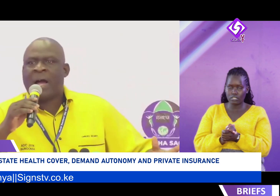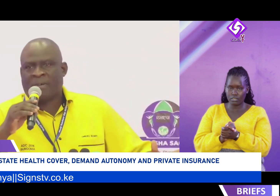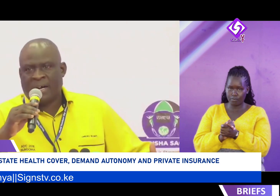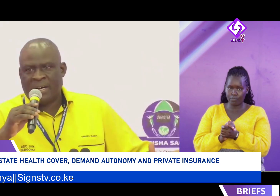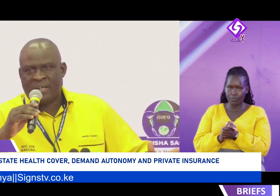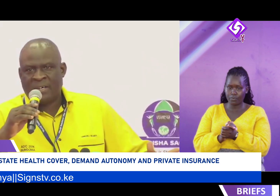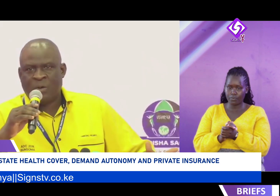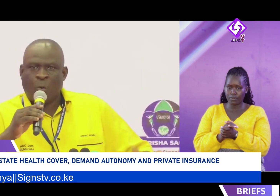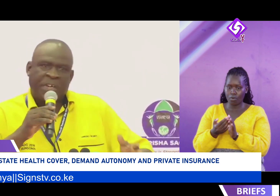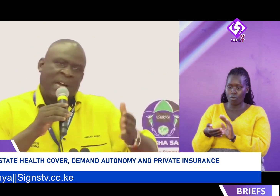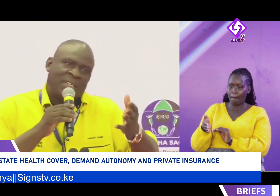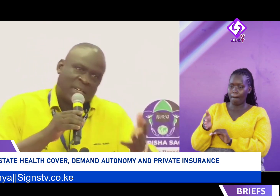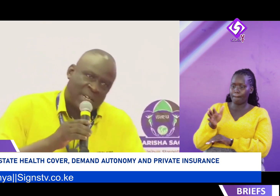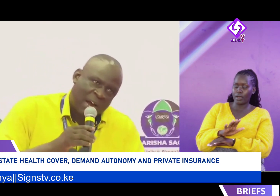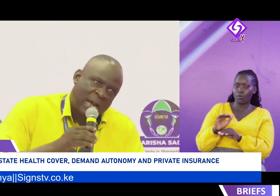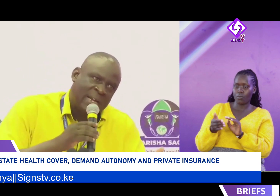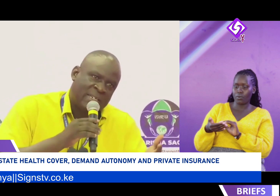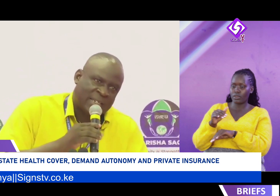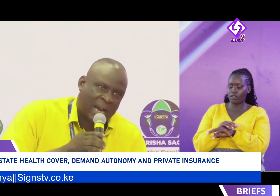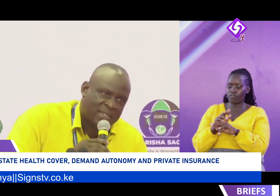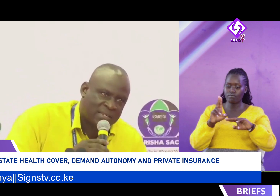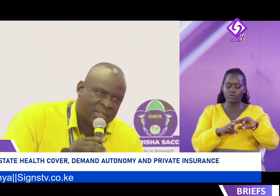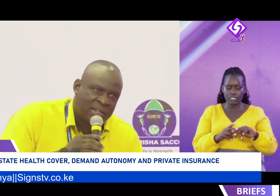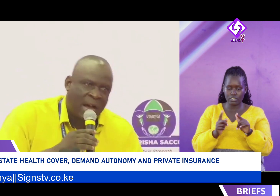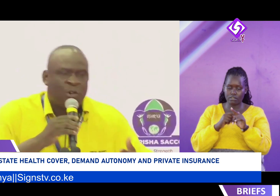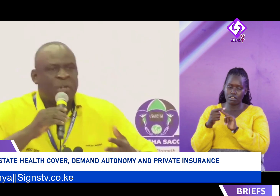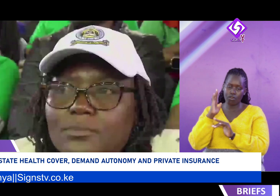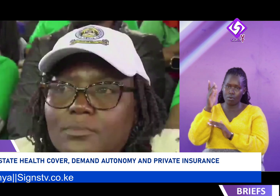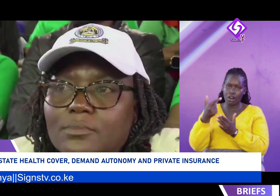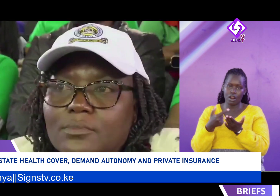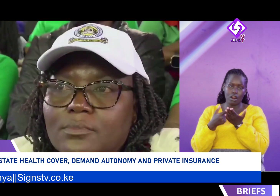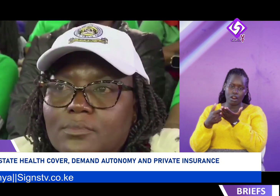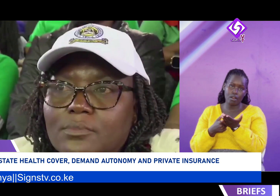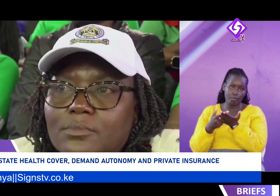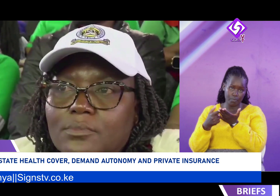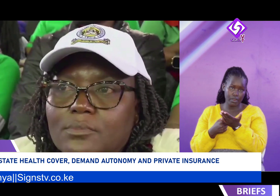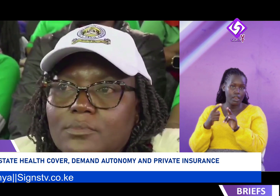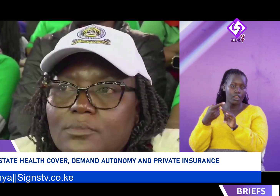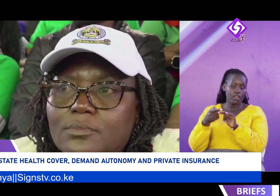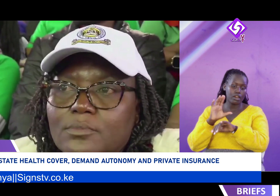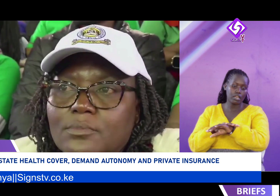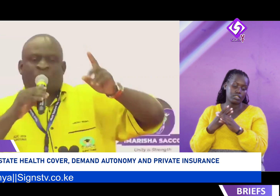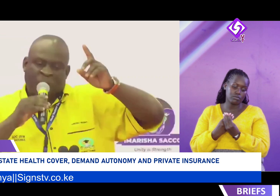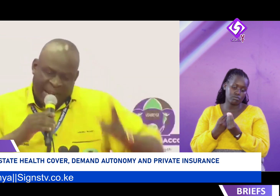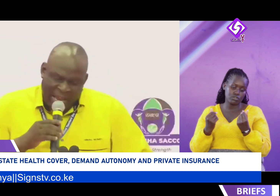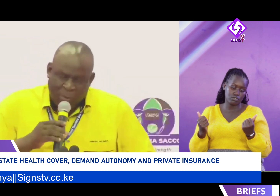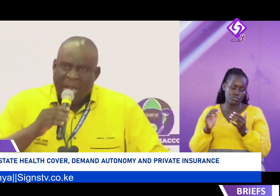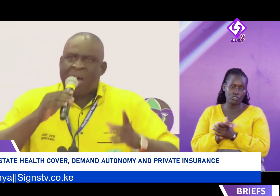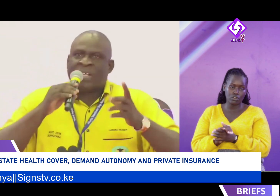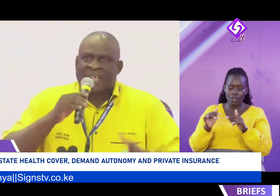cover. We shall sit down and discuss, and we shall get a solution. Today we have the